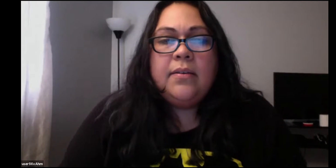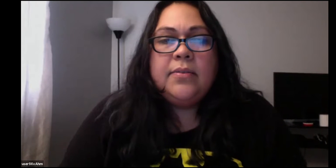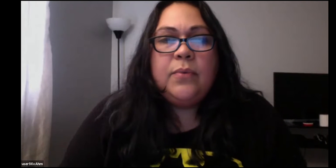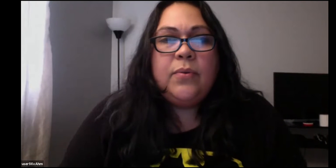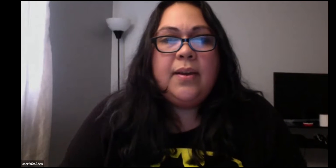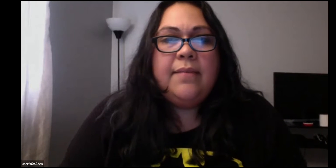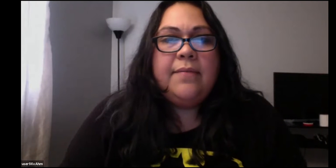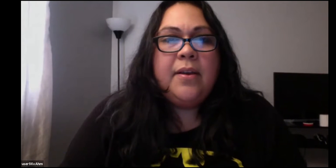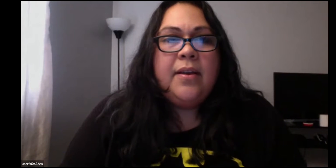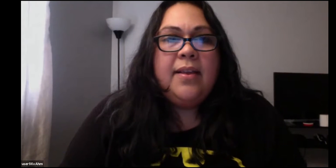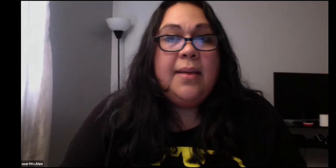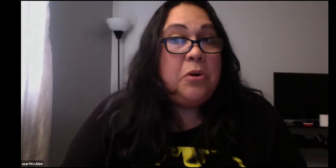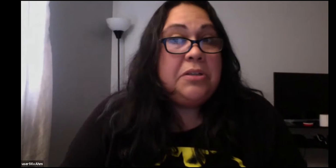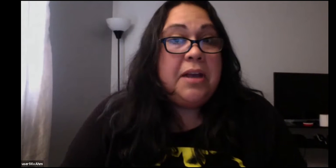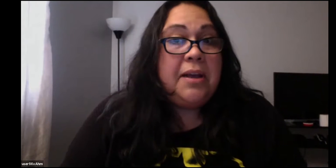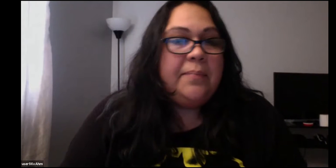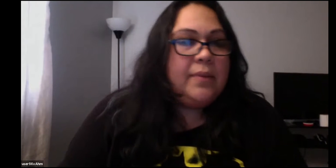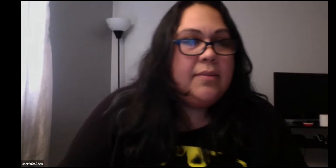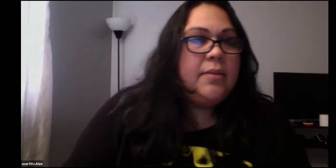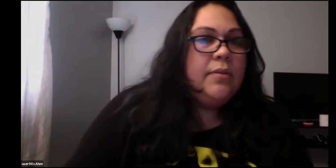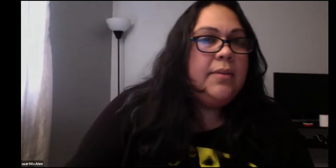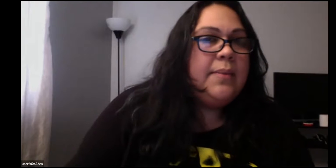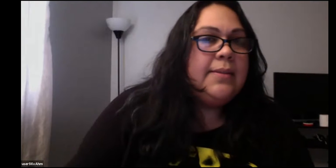We don't have a lot more time, so let me see.